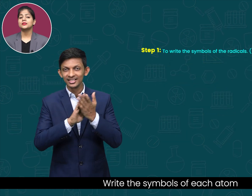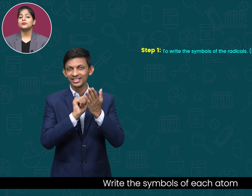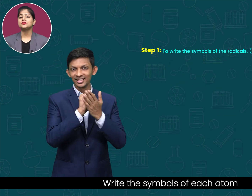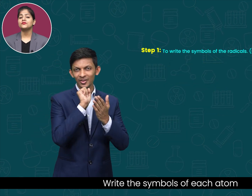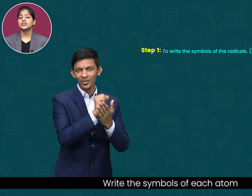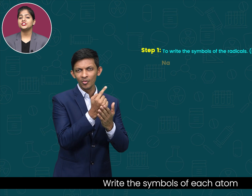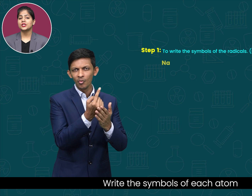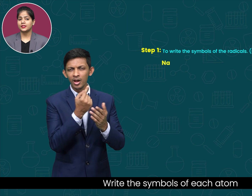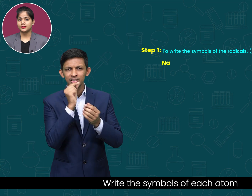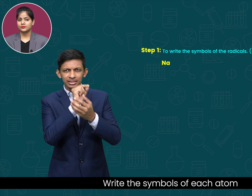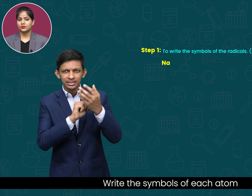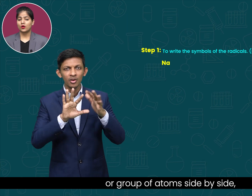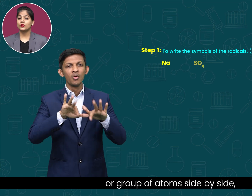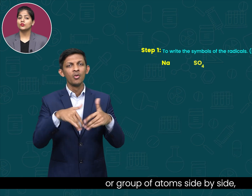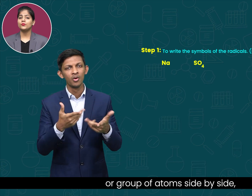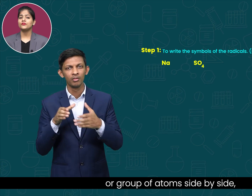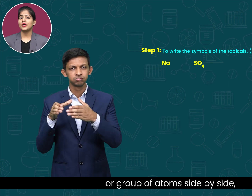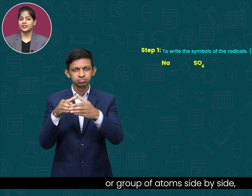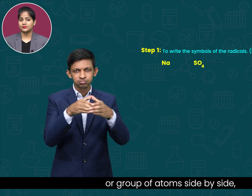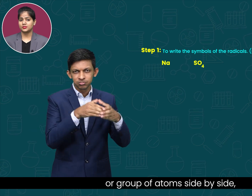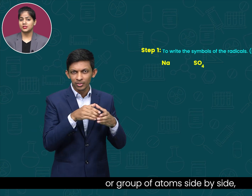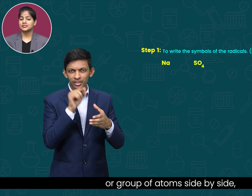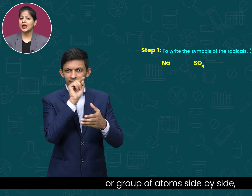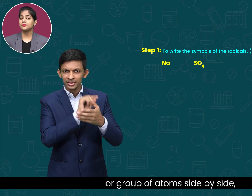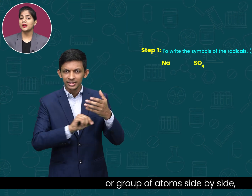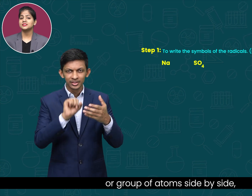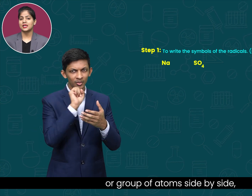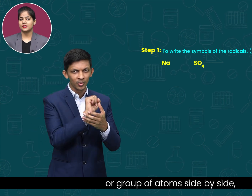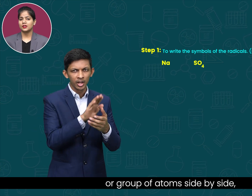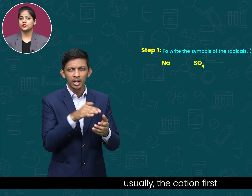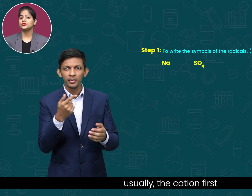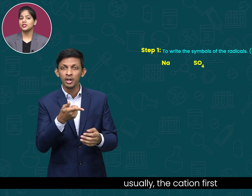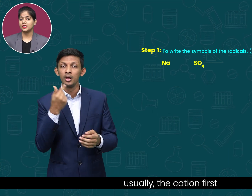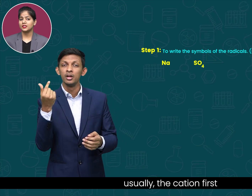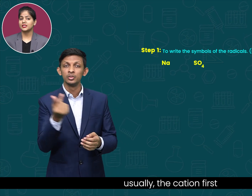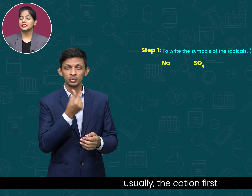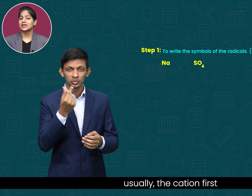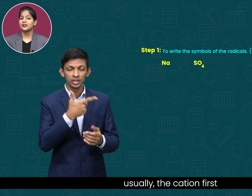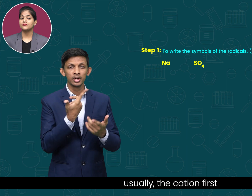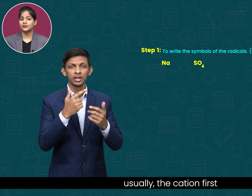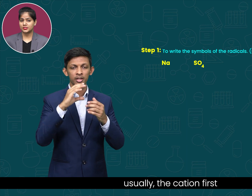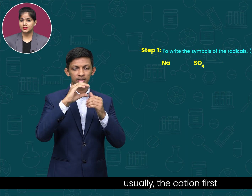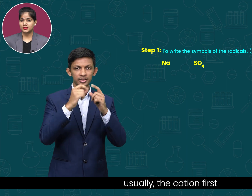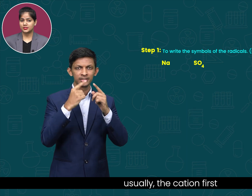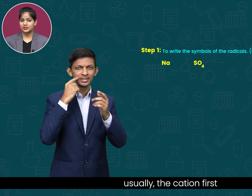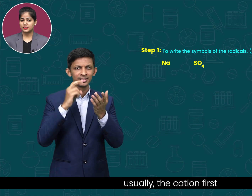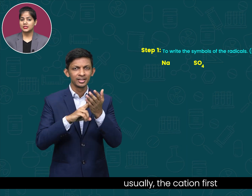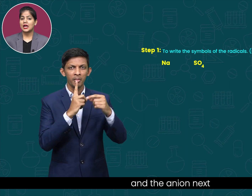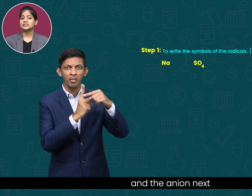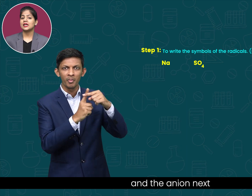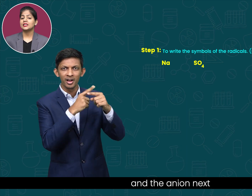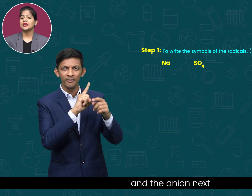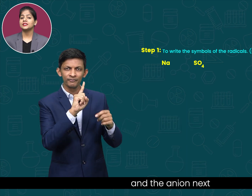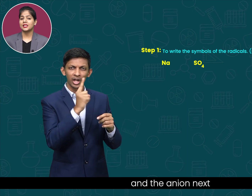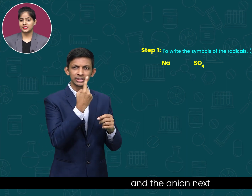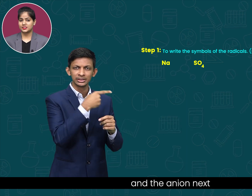Write the symbols of each atom or group of atoms side by side, usually the cation first